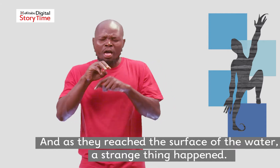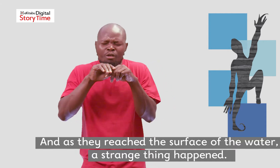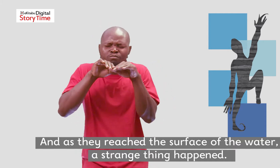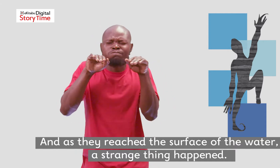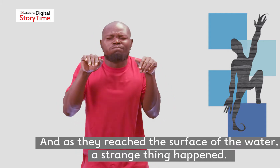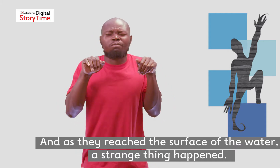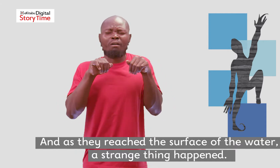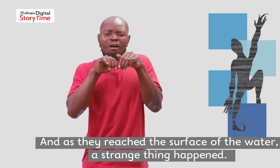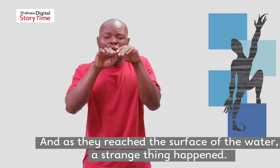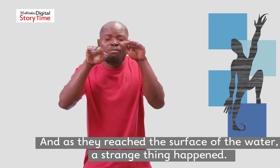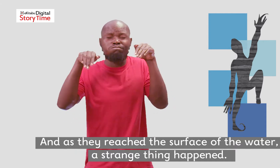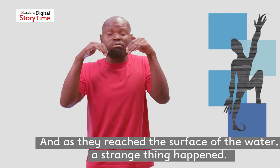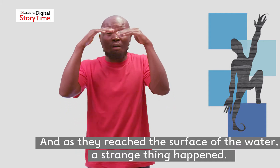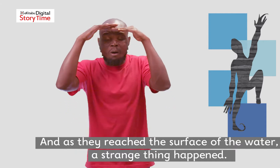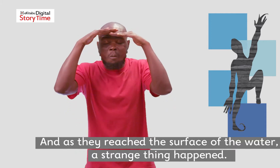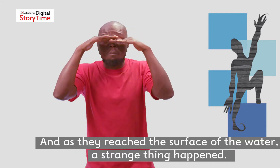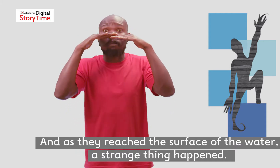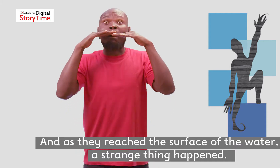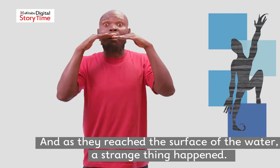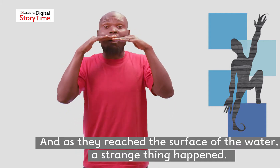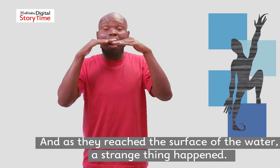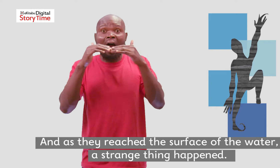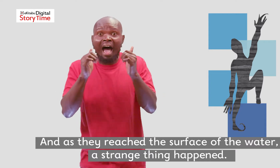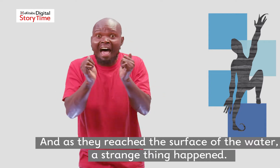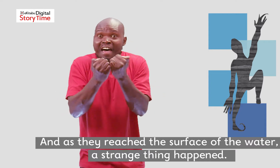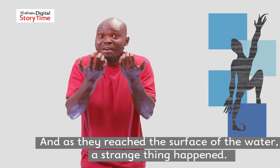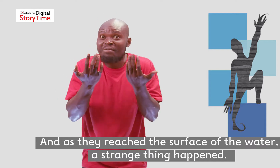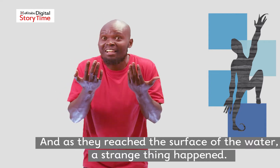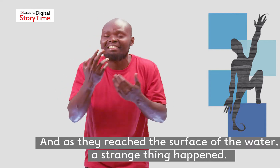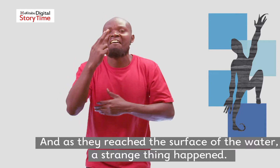And as they reached the surface of the water, a strange thing happened.